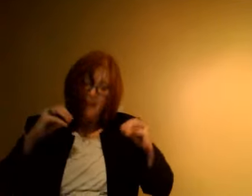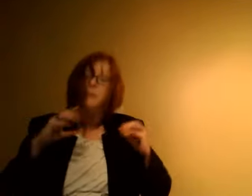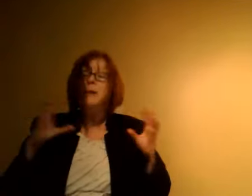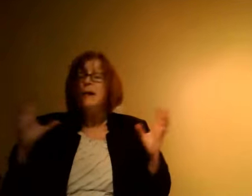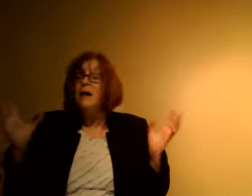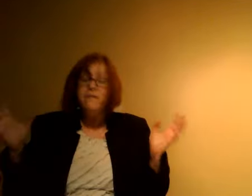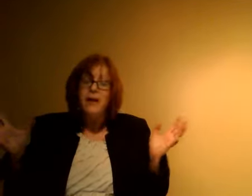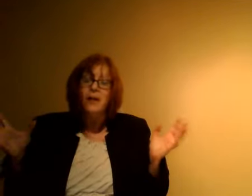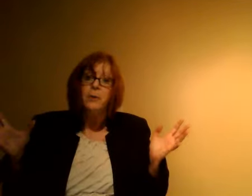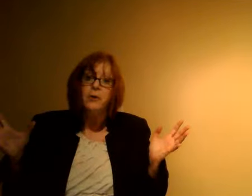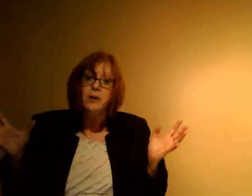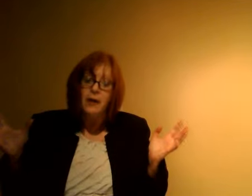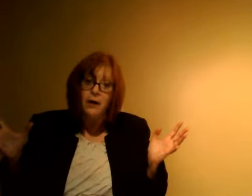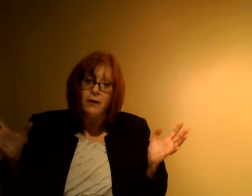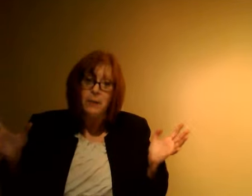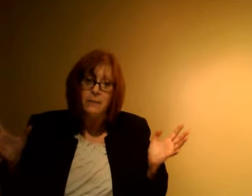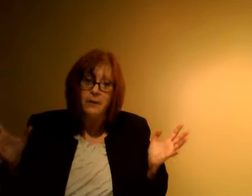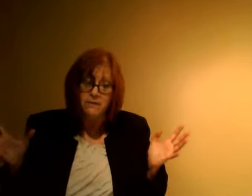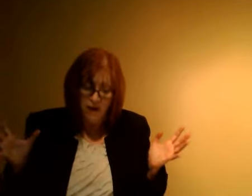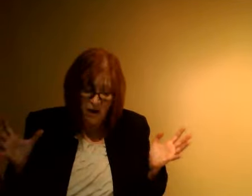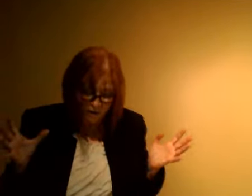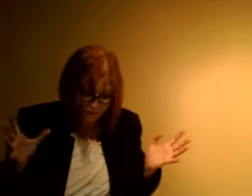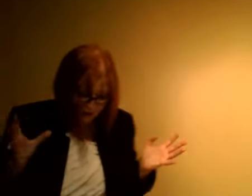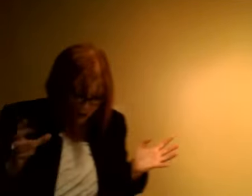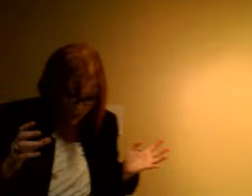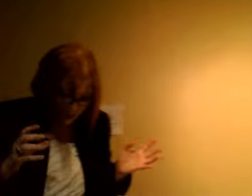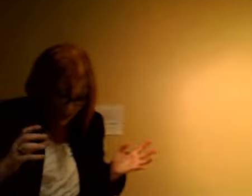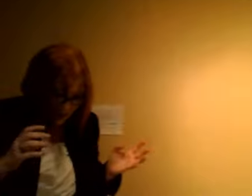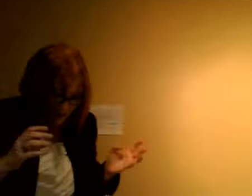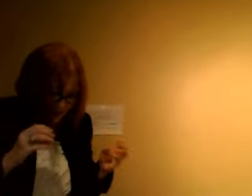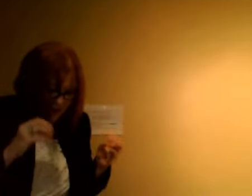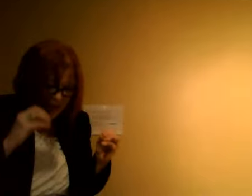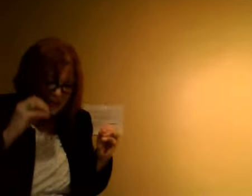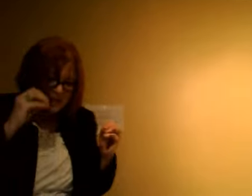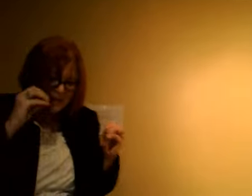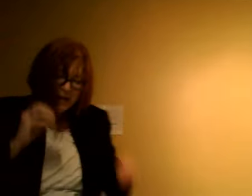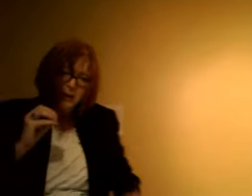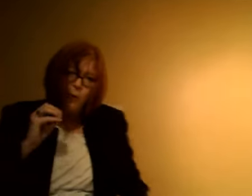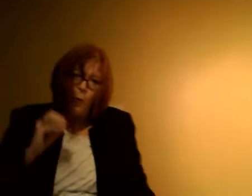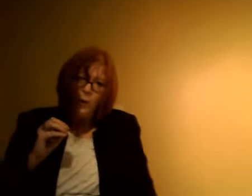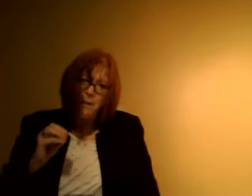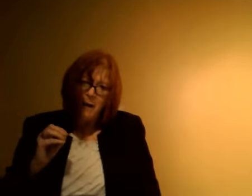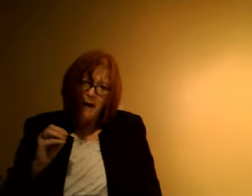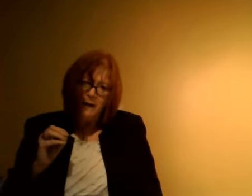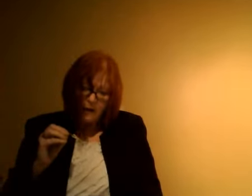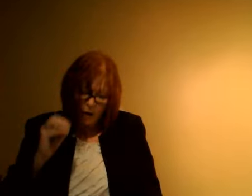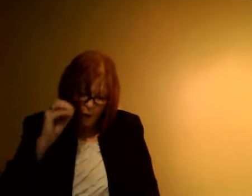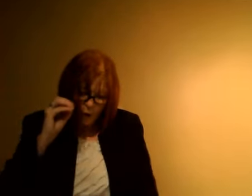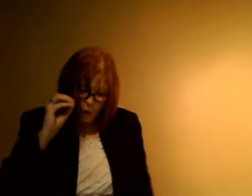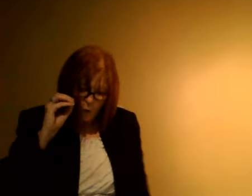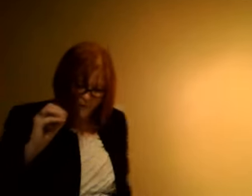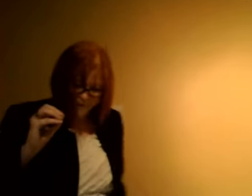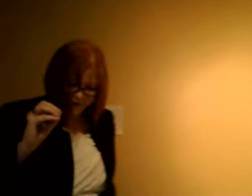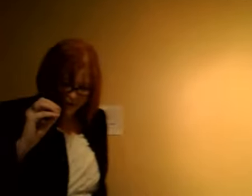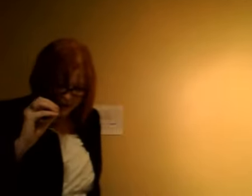to be available to the other people involved. This automatic